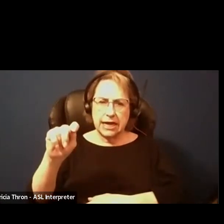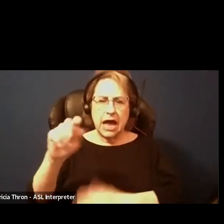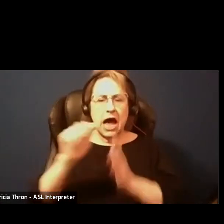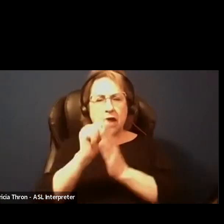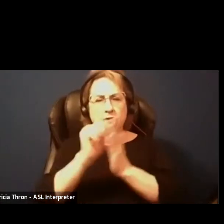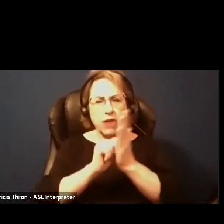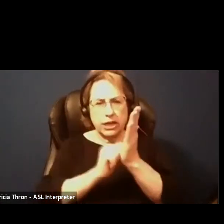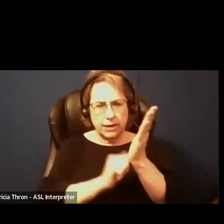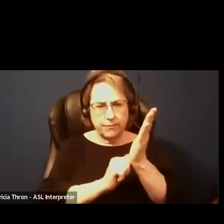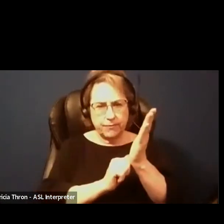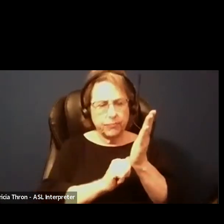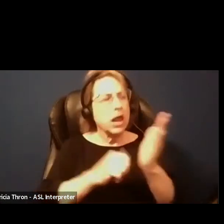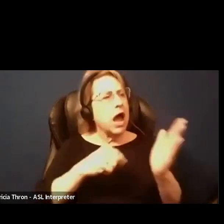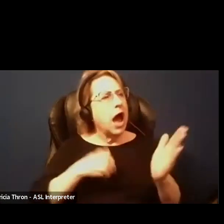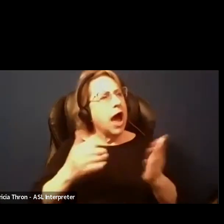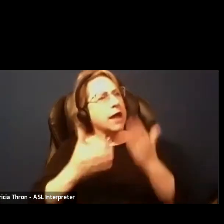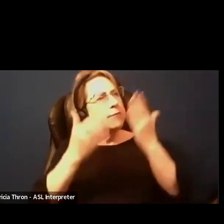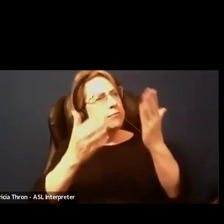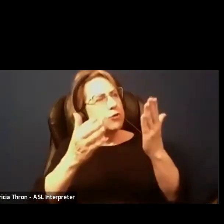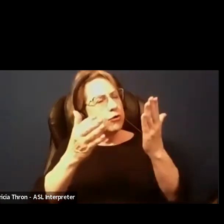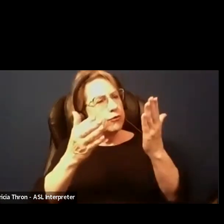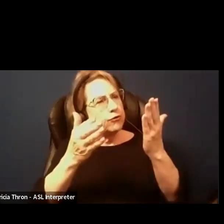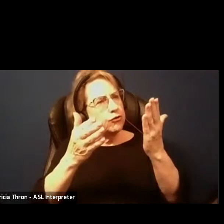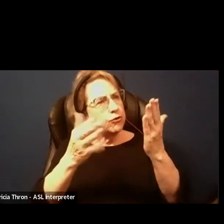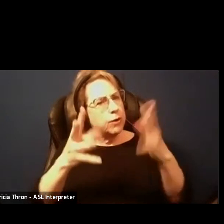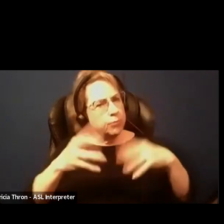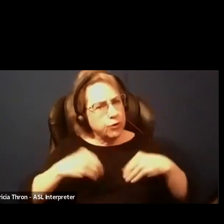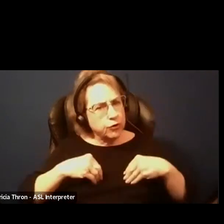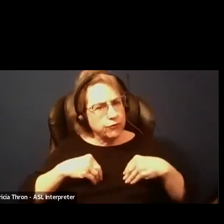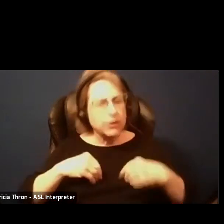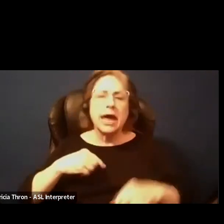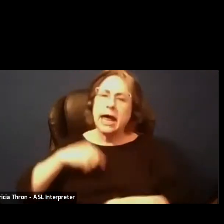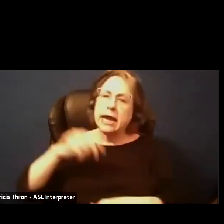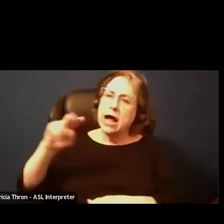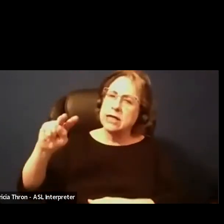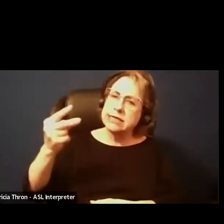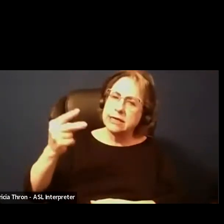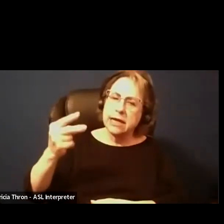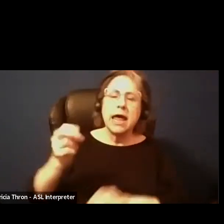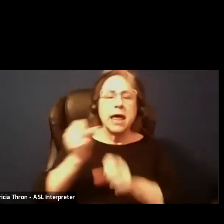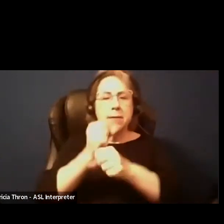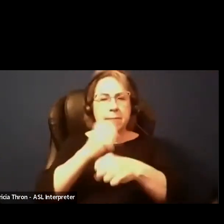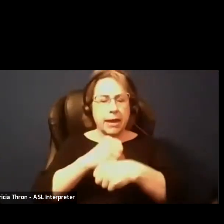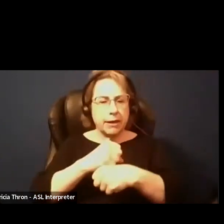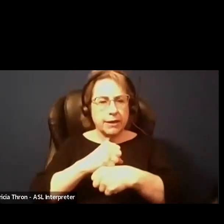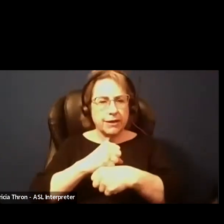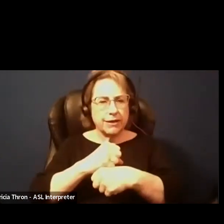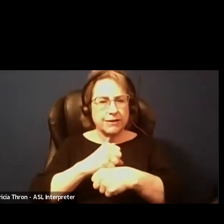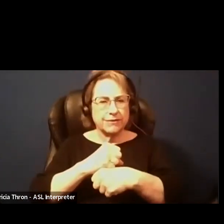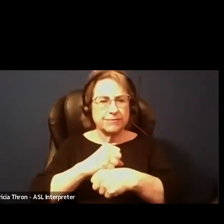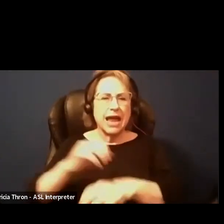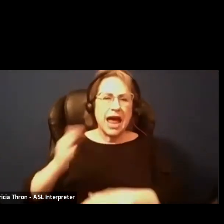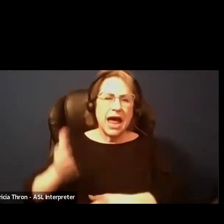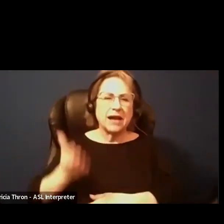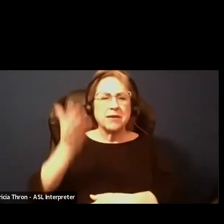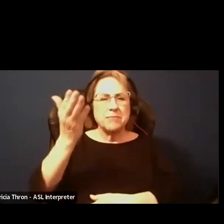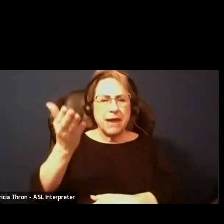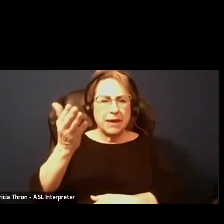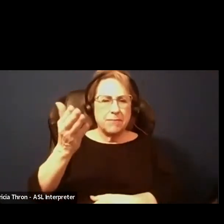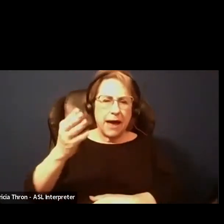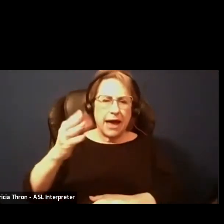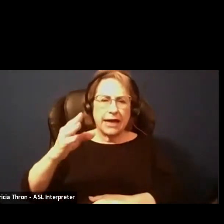agenda? I move to approve. Okay, motion I'll made. Second that. Motion made by trustee Jacobson, seconded by trustee Chavez.